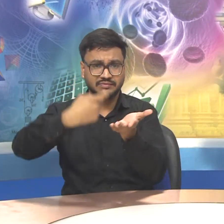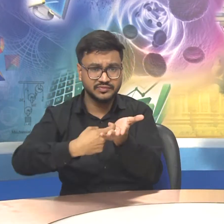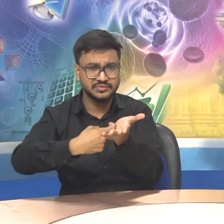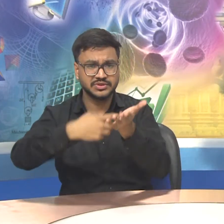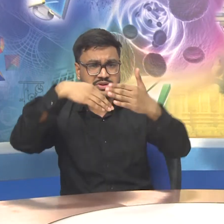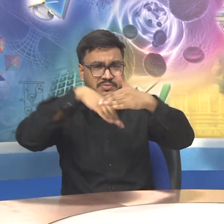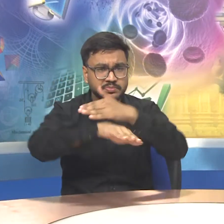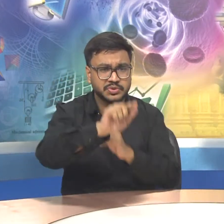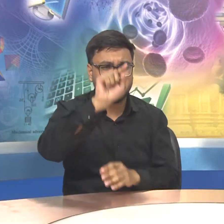Constitution